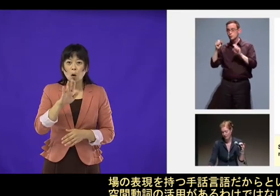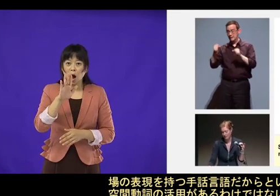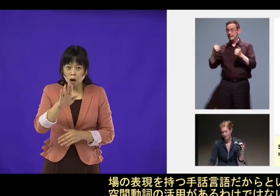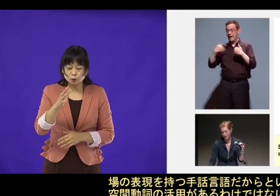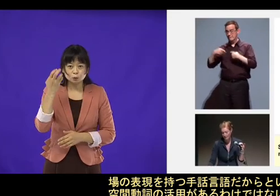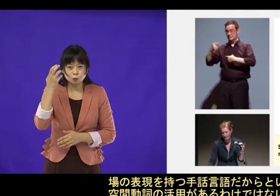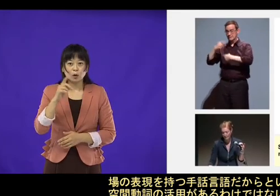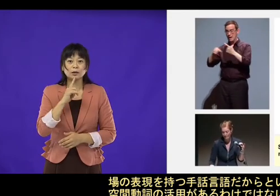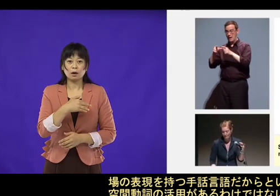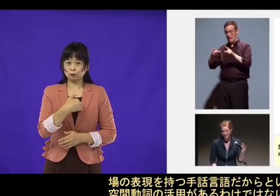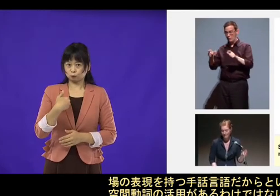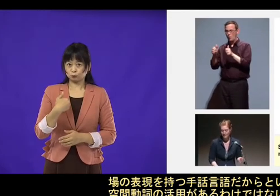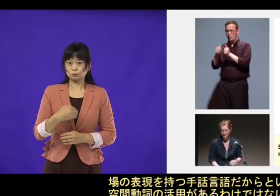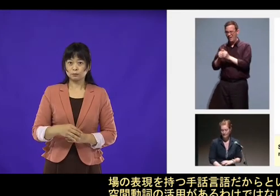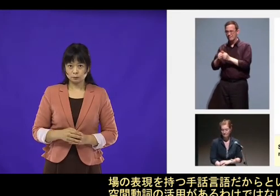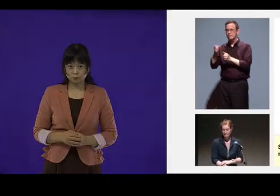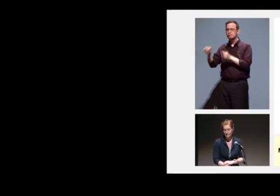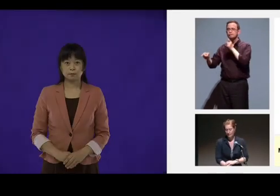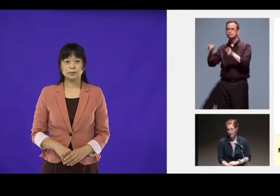verb inflection.